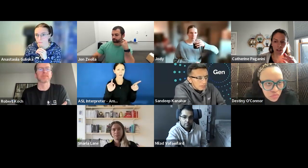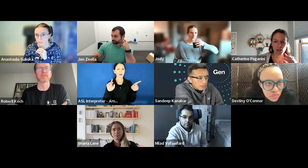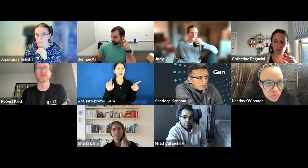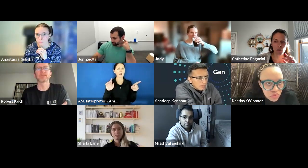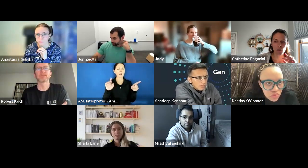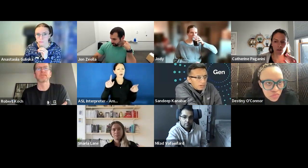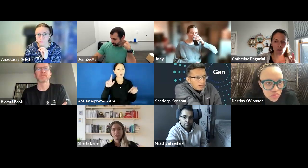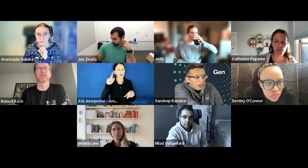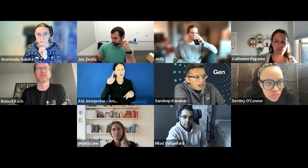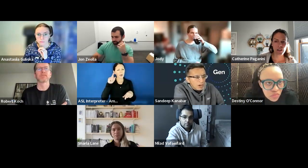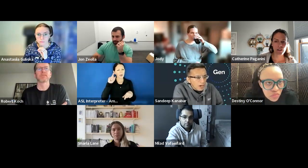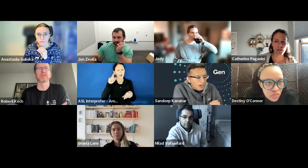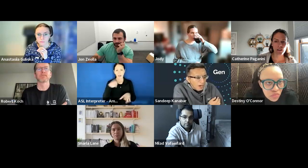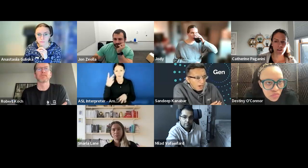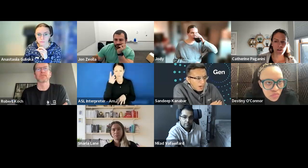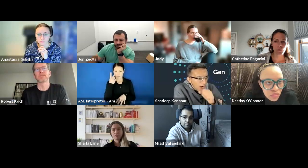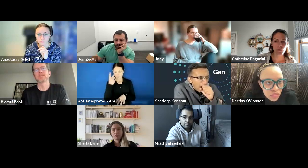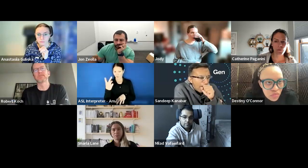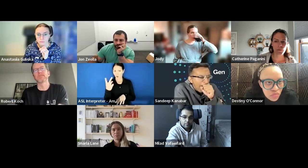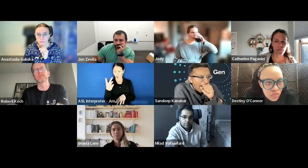I think because I saw here